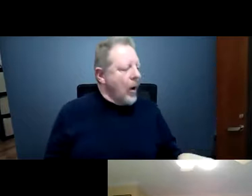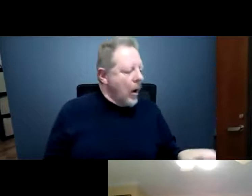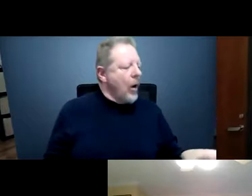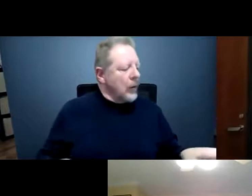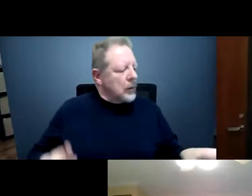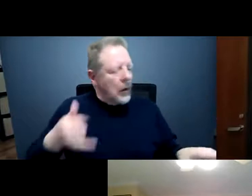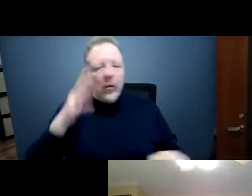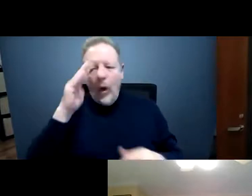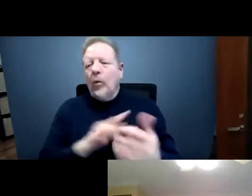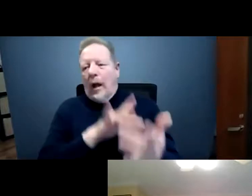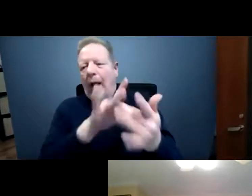do it. Who knows?